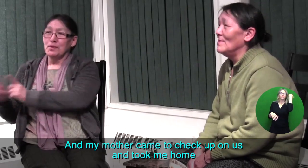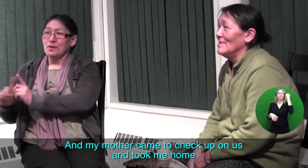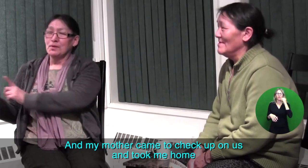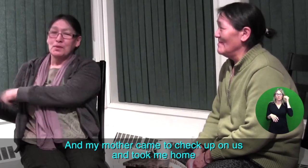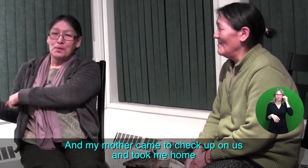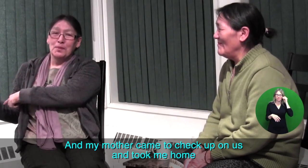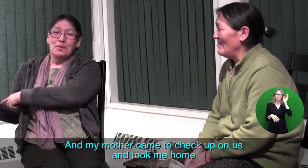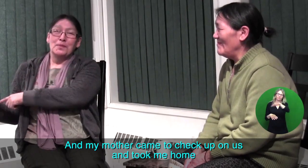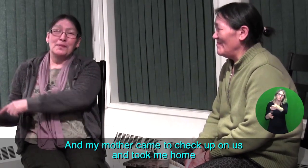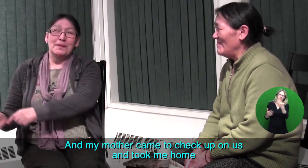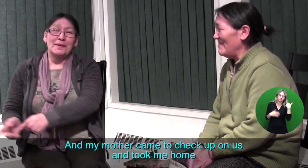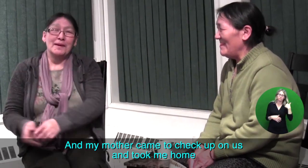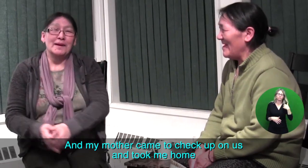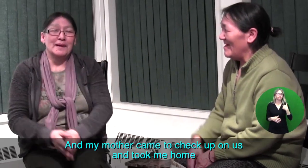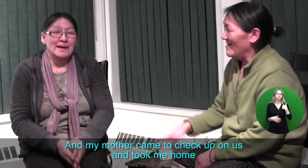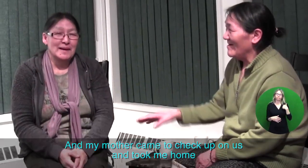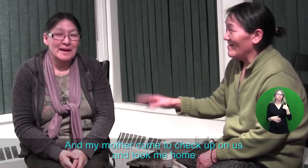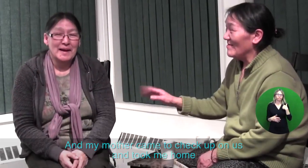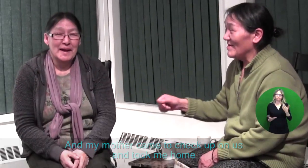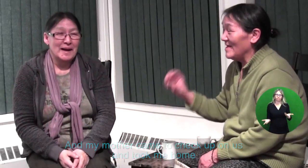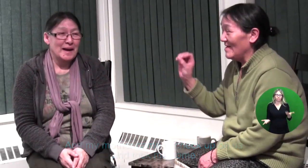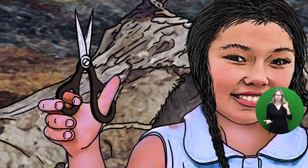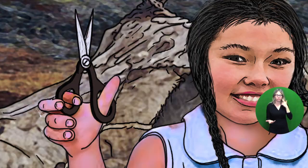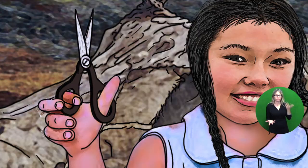me home.